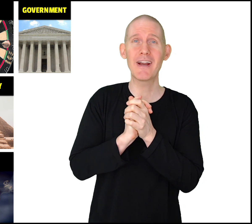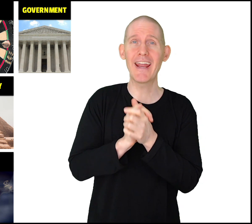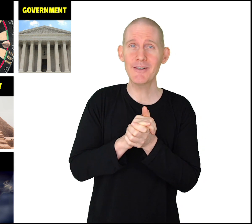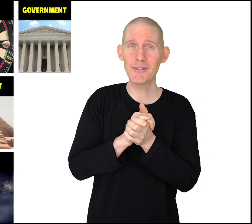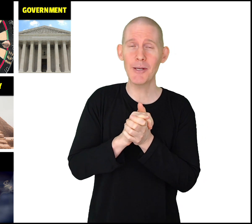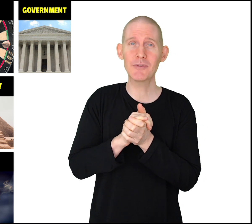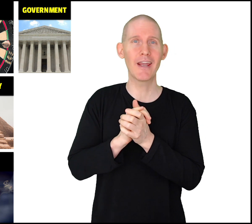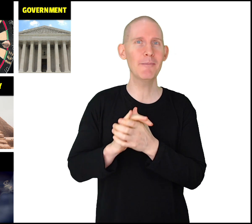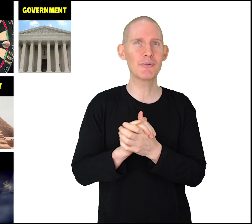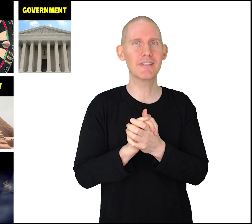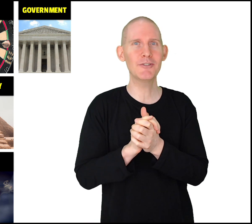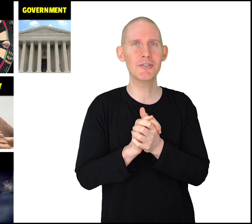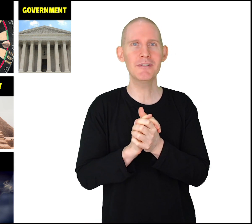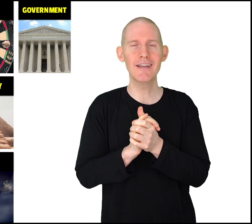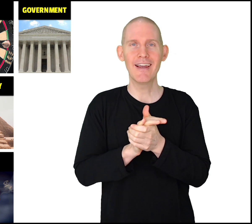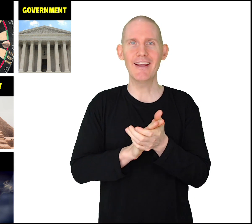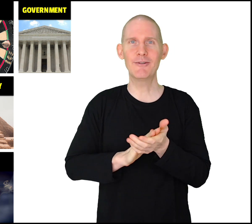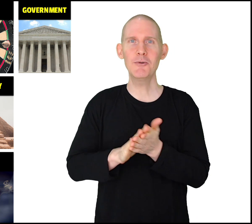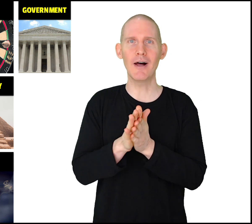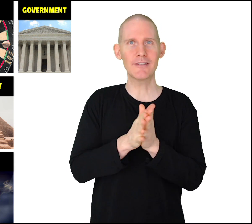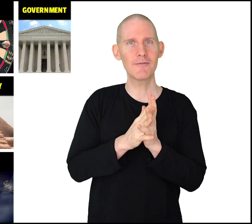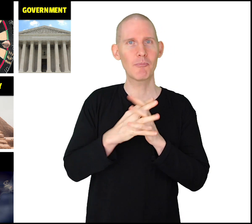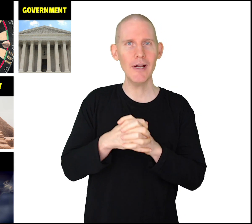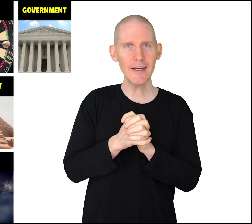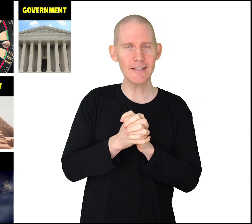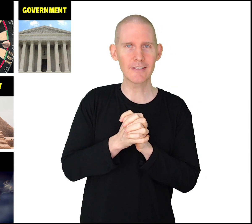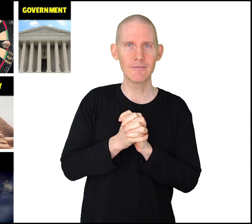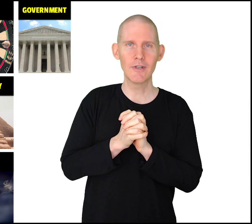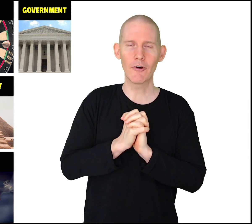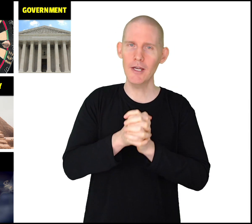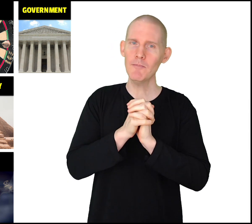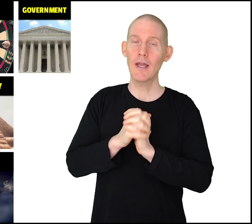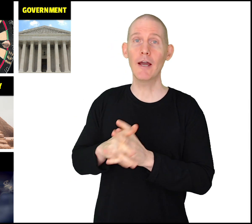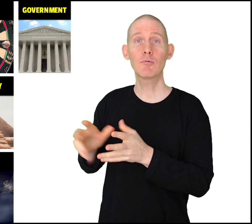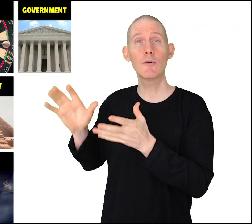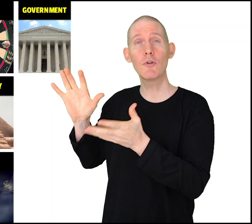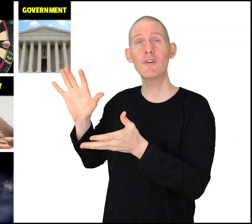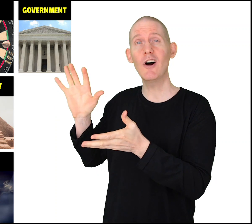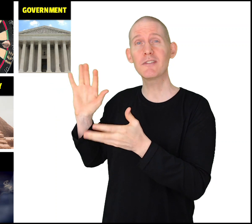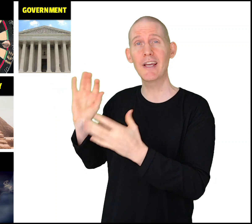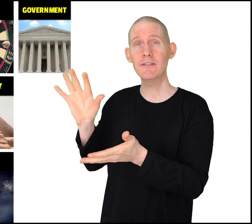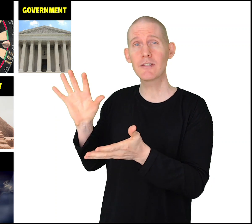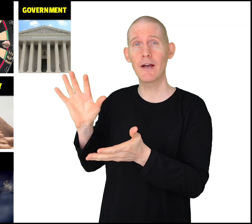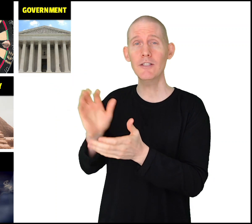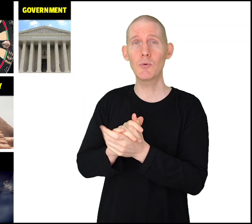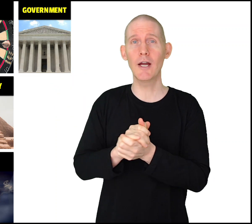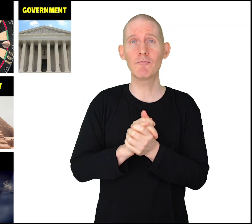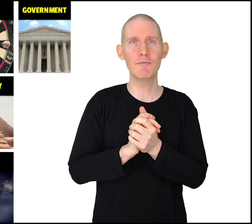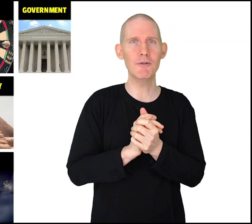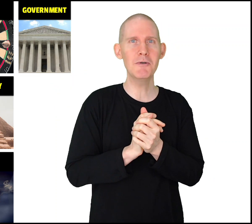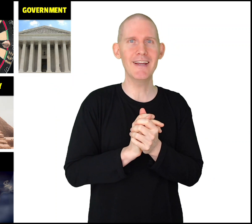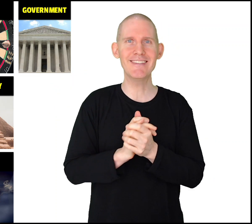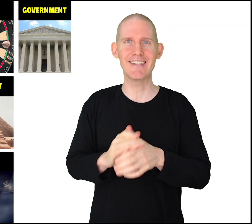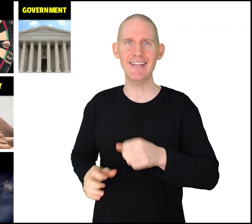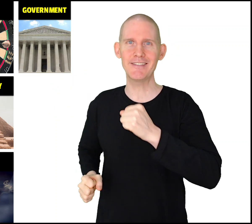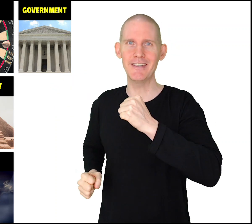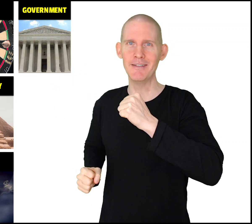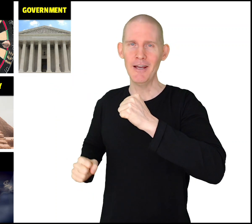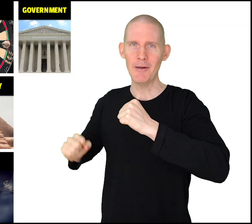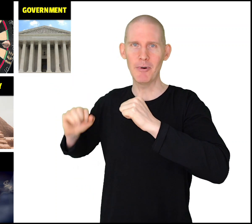hand shapes, hand positions, and do lots of practice. Okay, after we've learned all 10 signs, we'll have review and testing. But